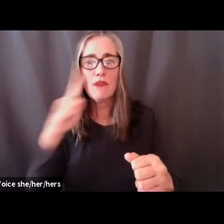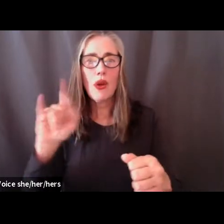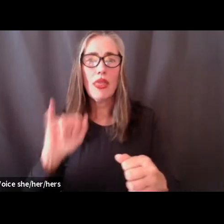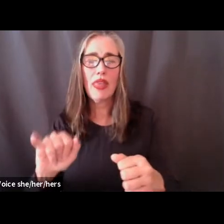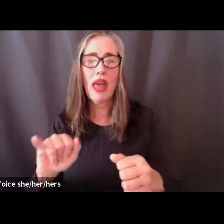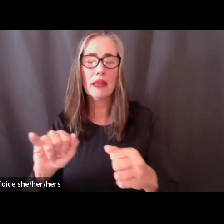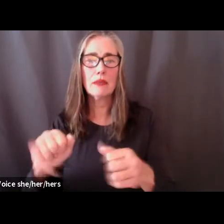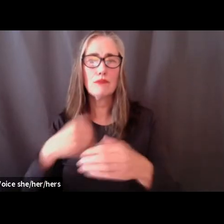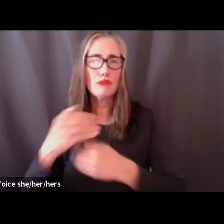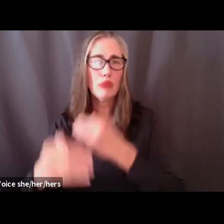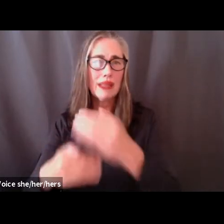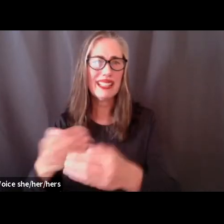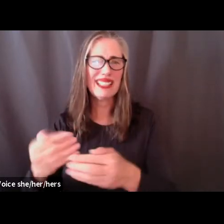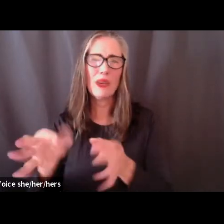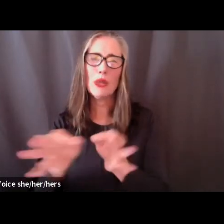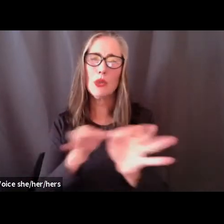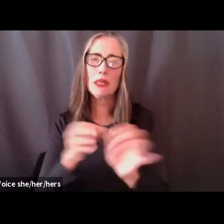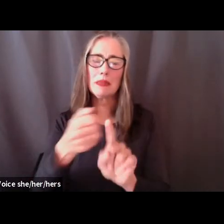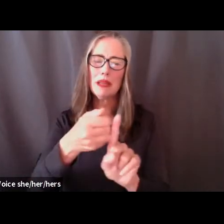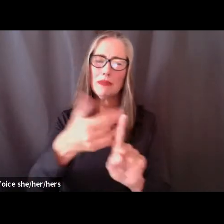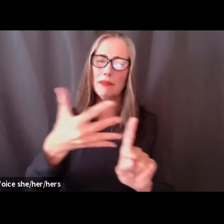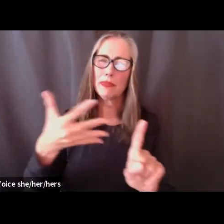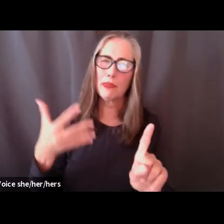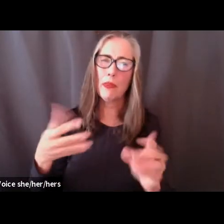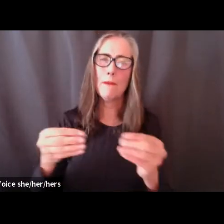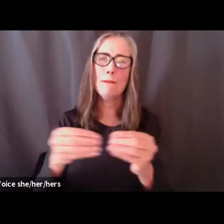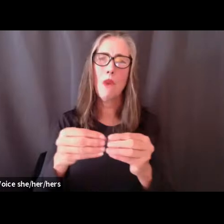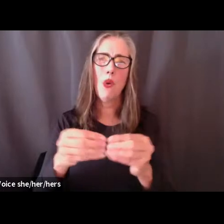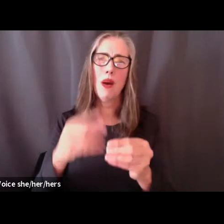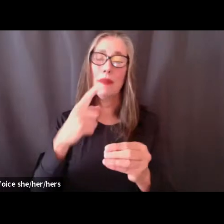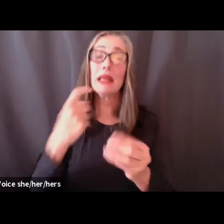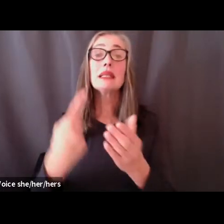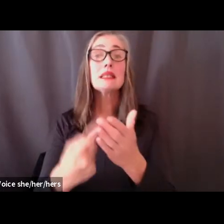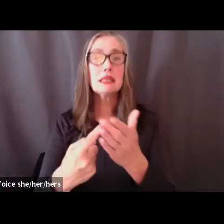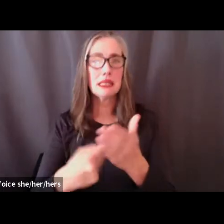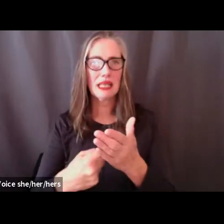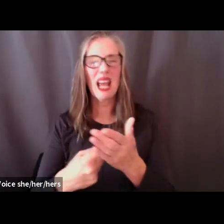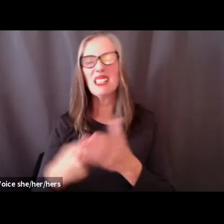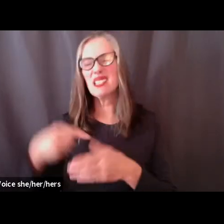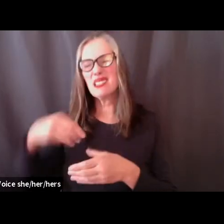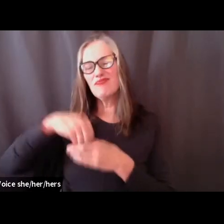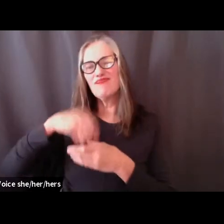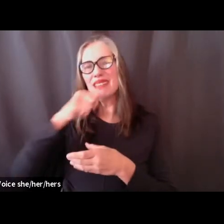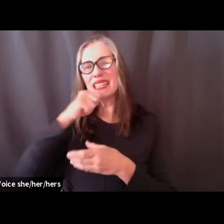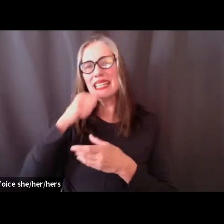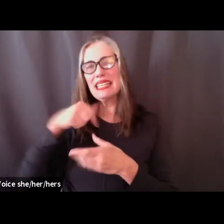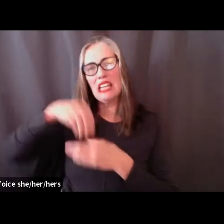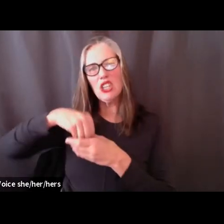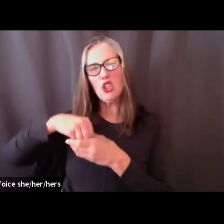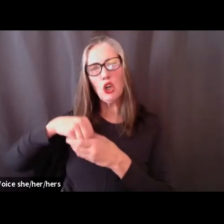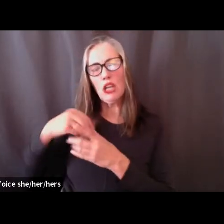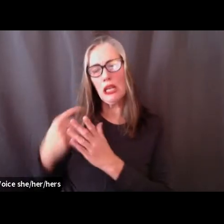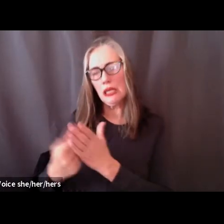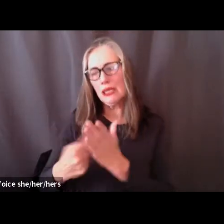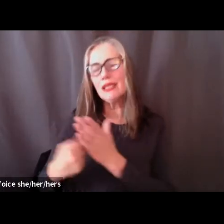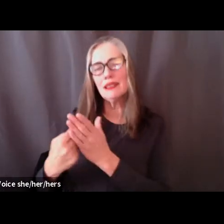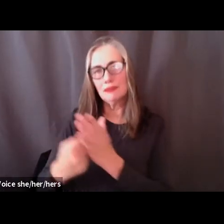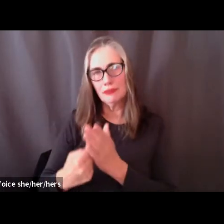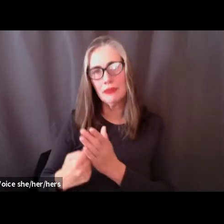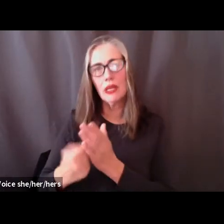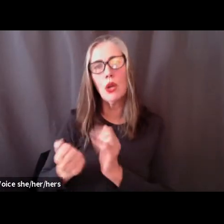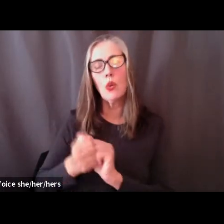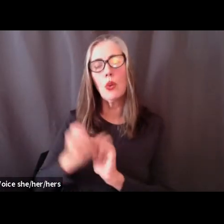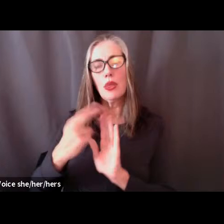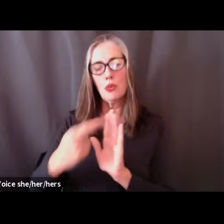time talking about this because it's something that we discussed internally quite a bit among rules